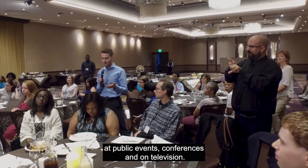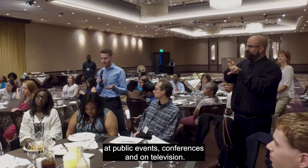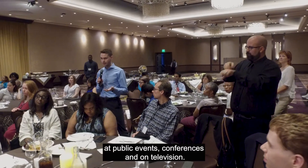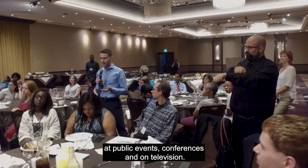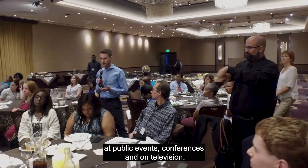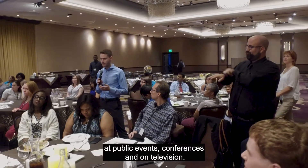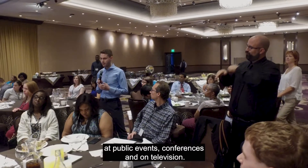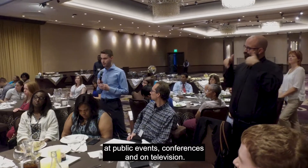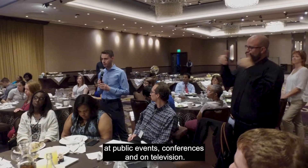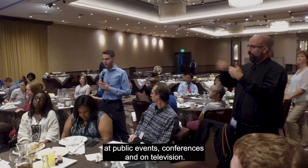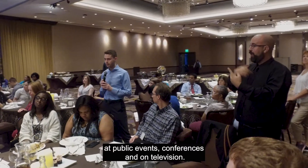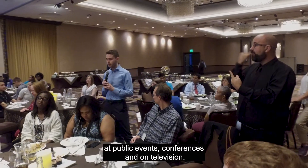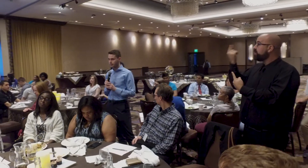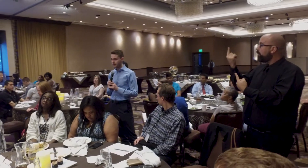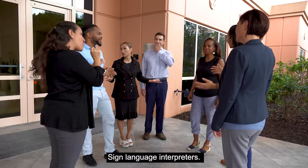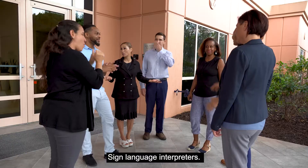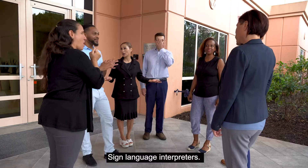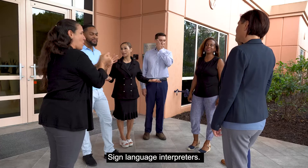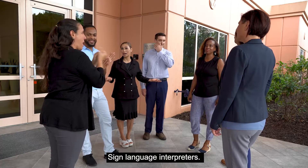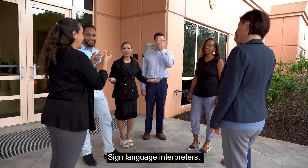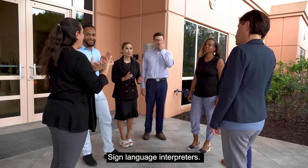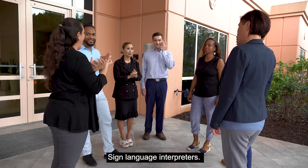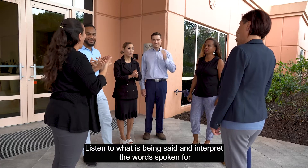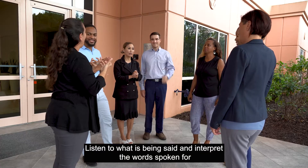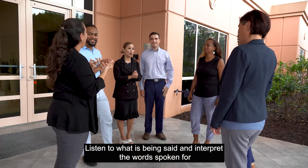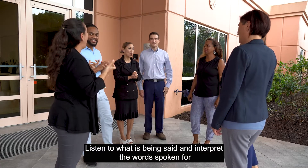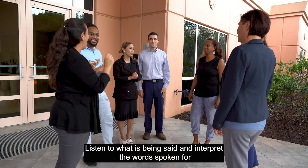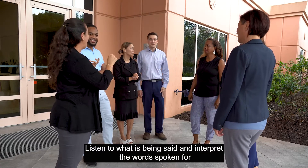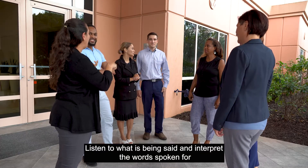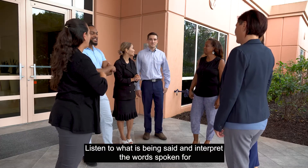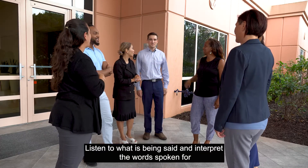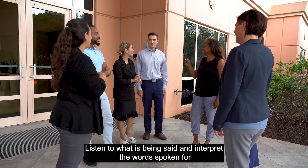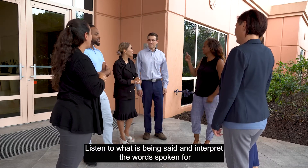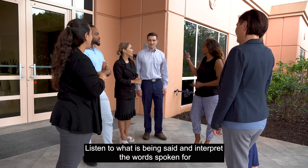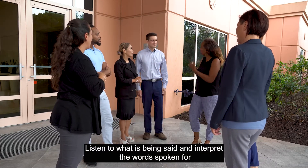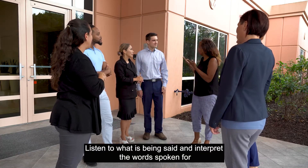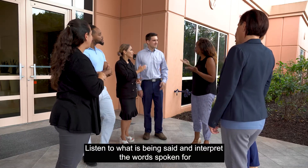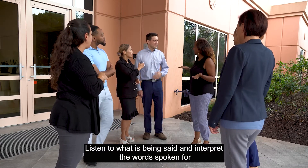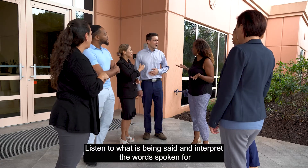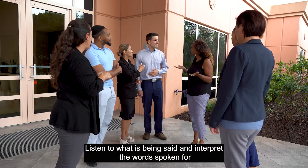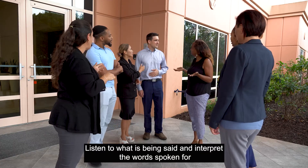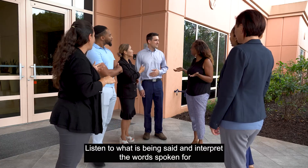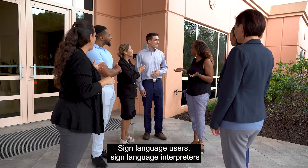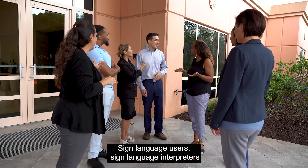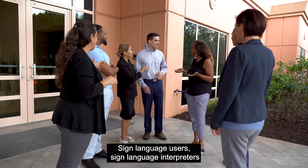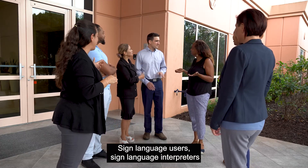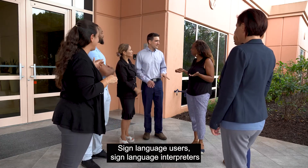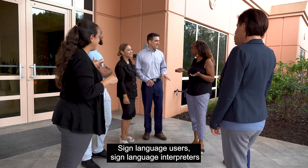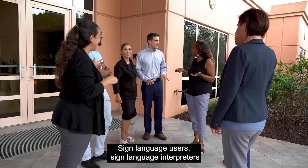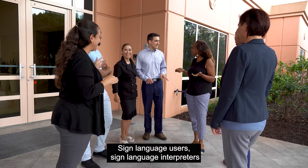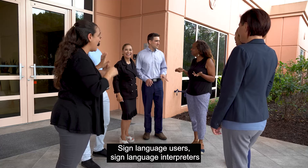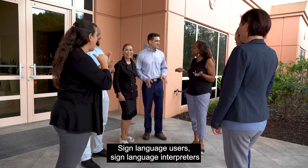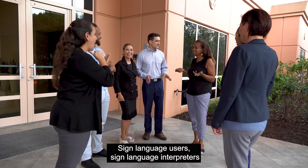events, conferences, and on television. Sign language interpreters listen to what is being said and interpret the words spoken for sign